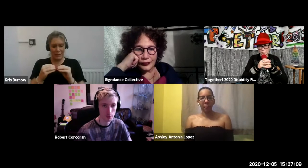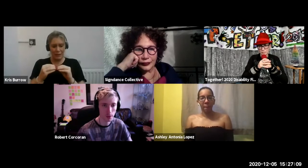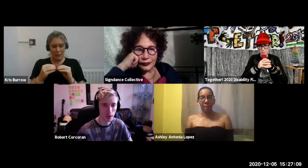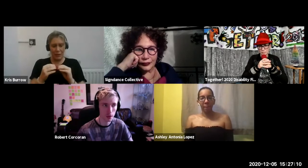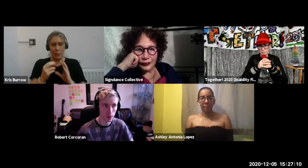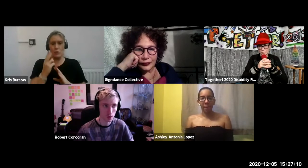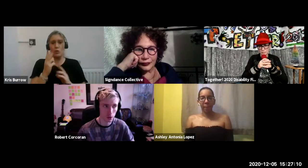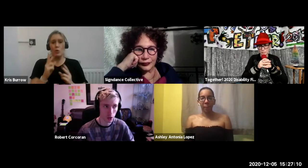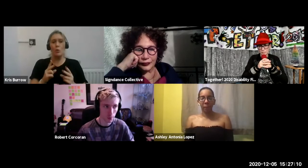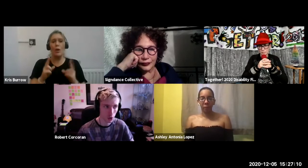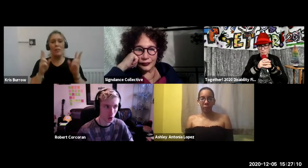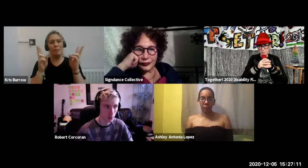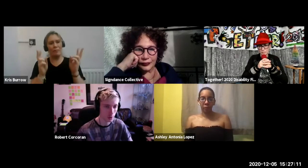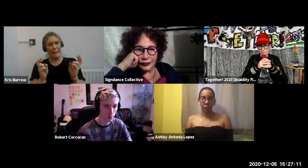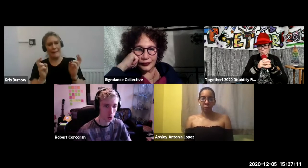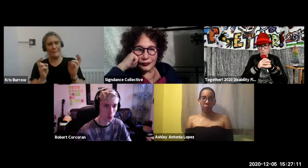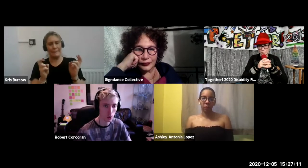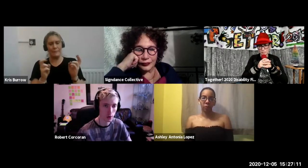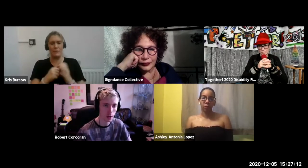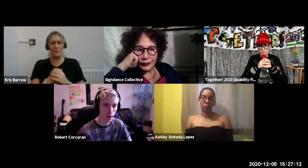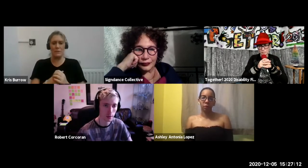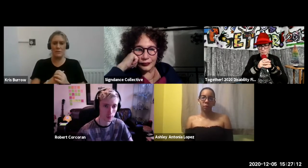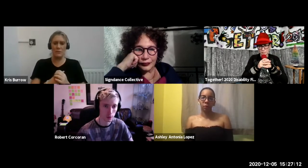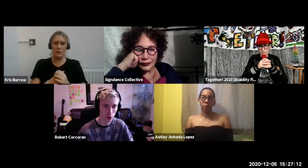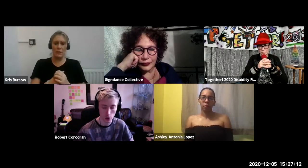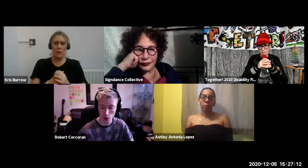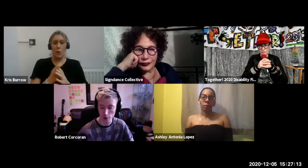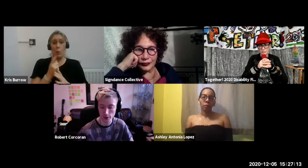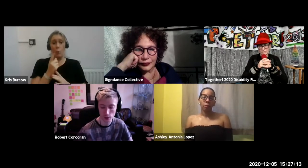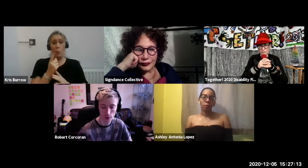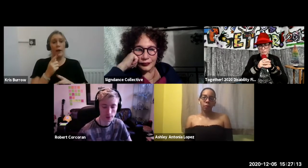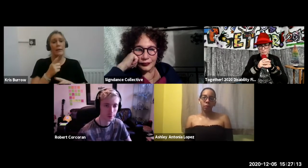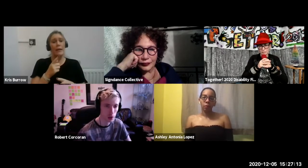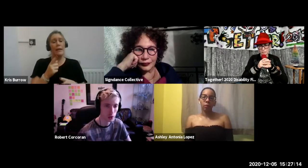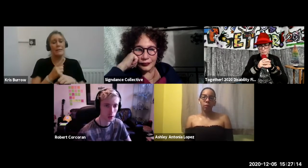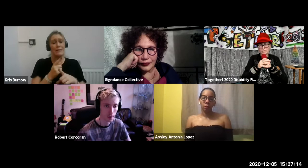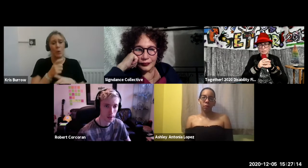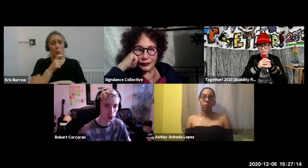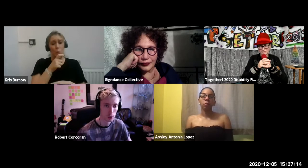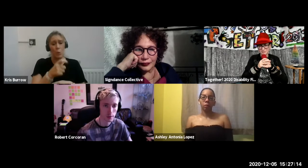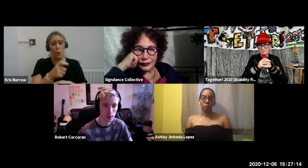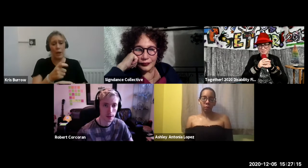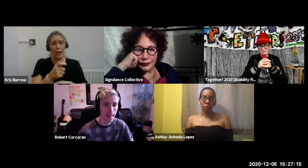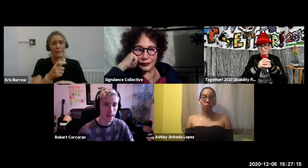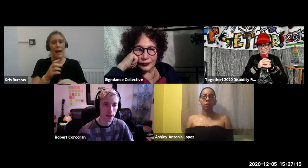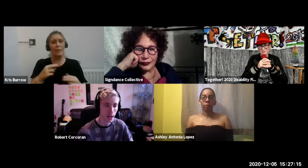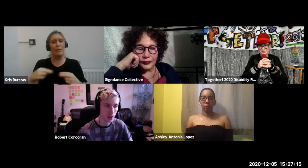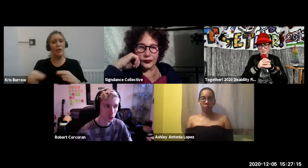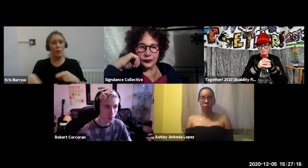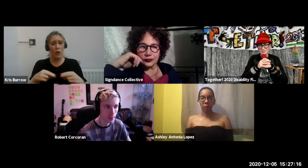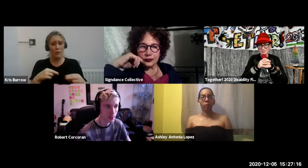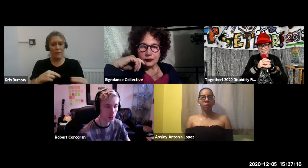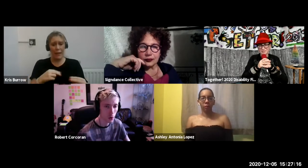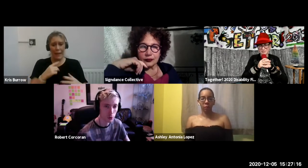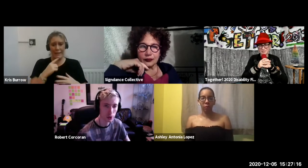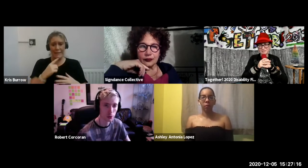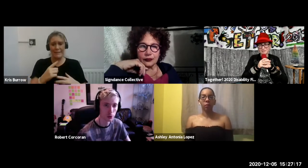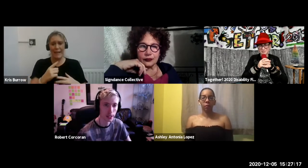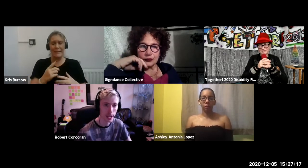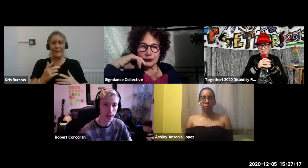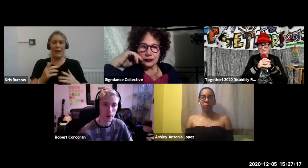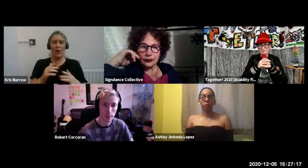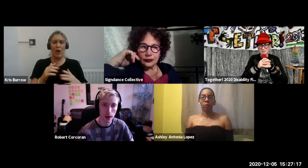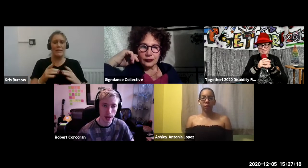themes for me that come across in the spoken word and the choreography was division and then unity. And Lionel repeats this over and